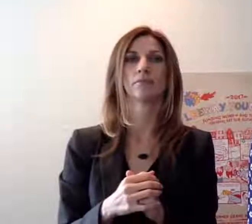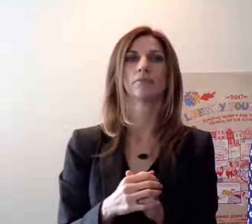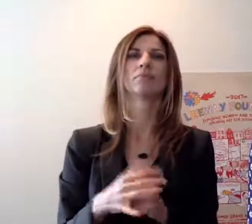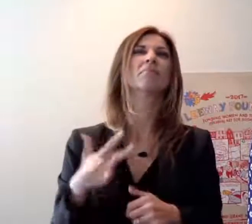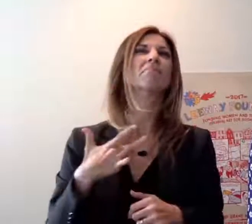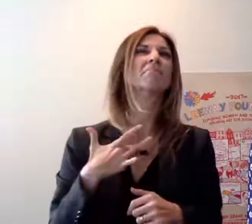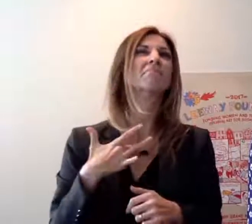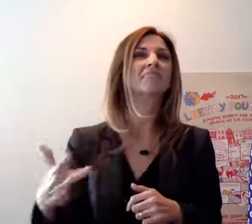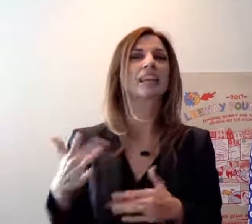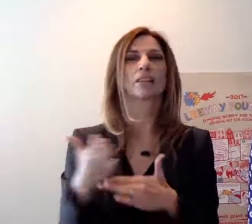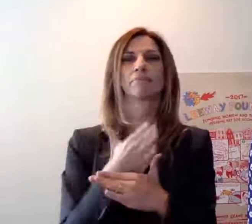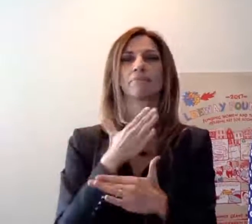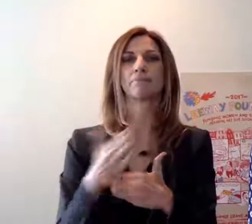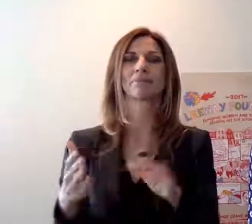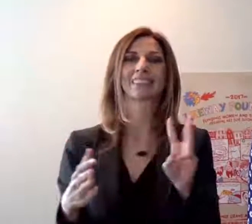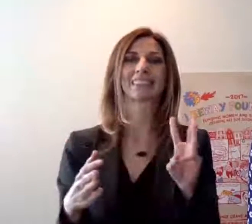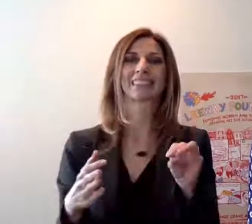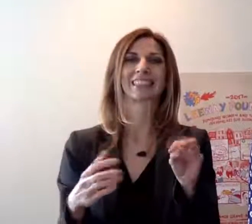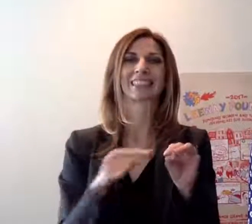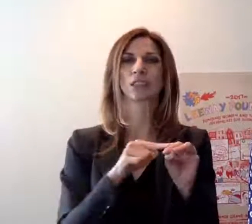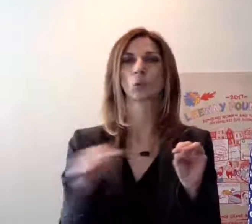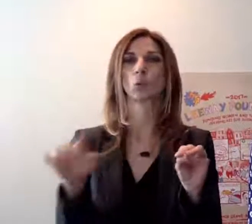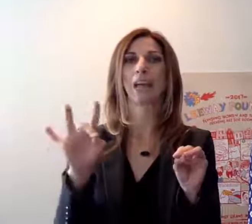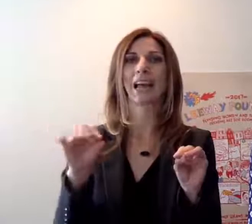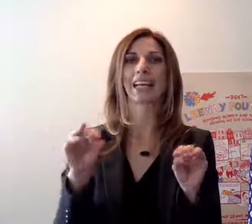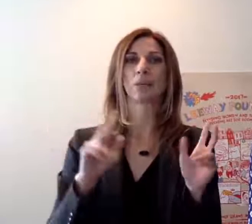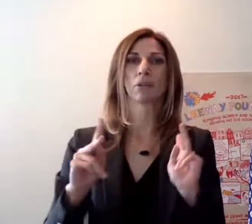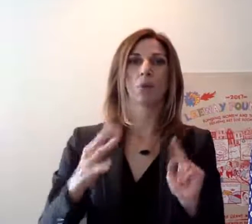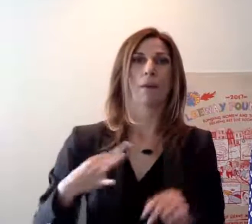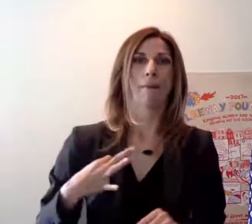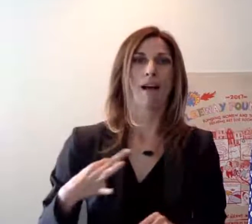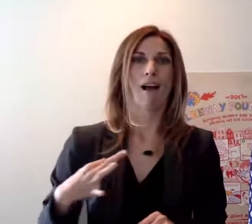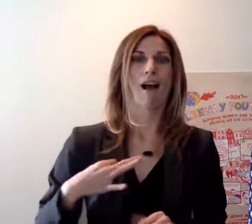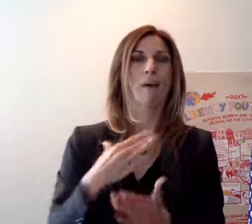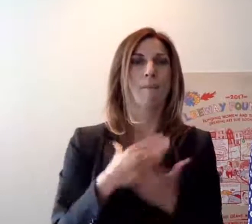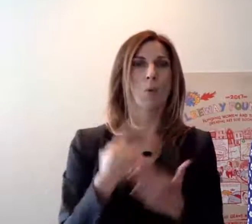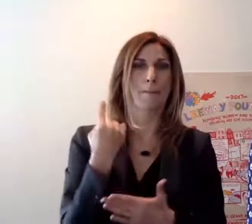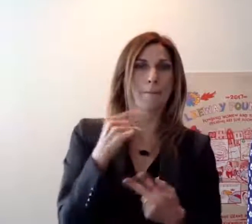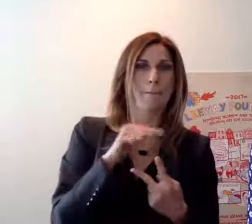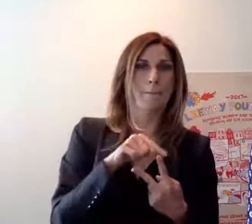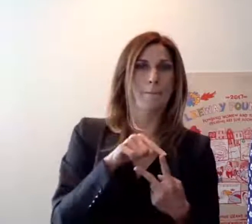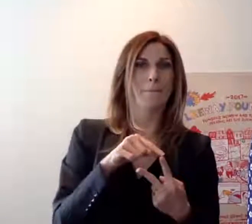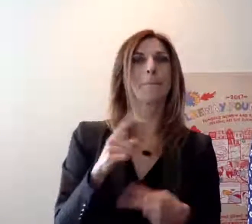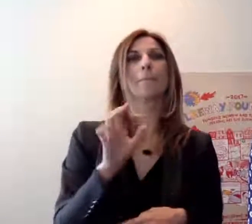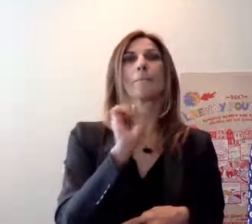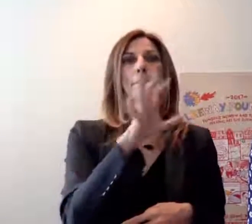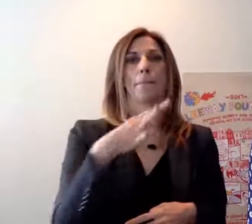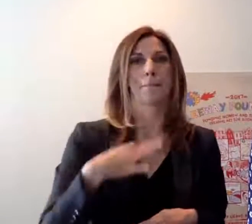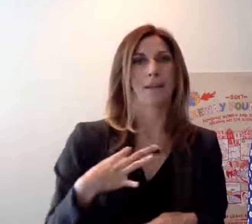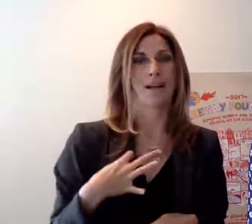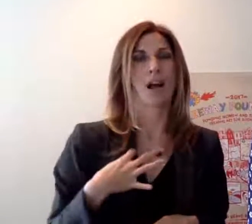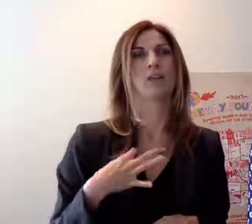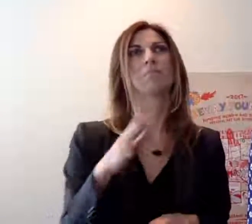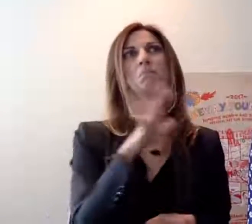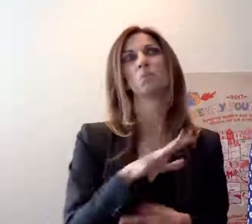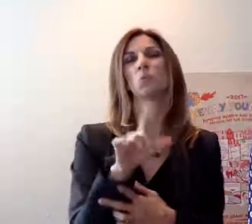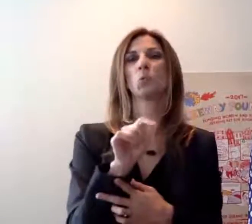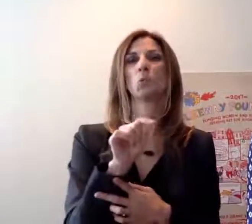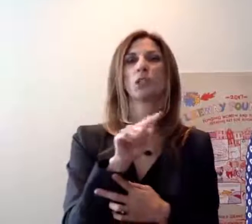Usually somewhere between 60 to 80 people apply in stage 1, and then between 20 to 25